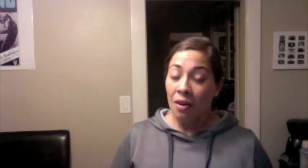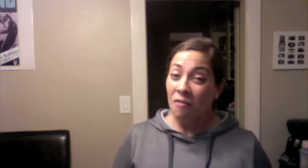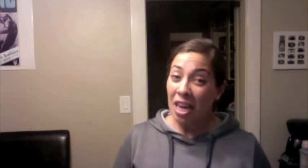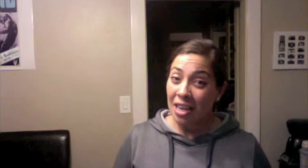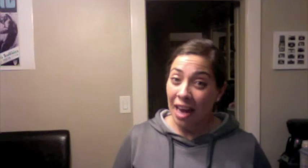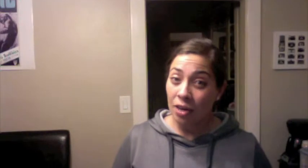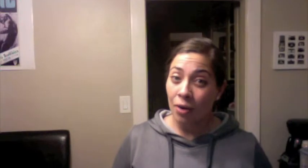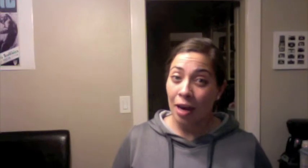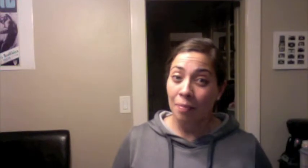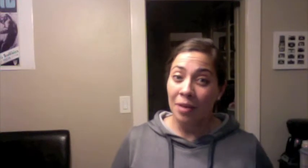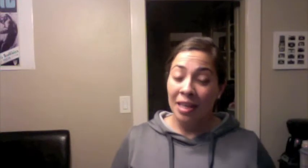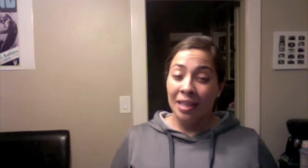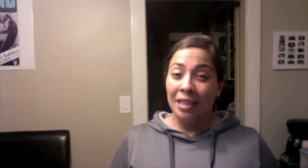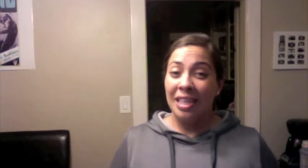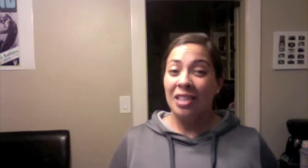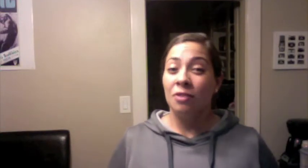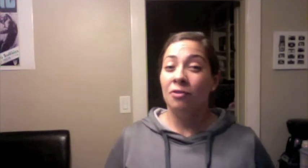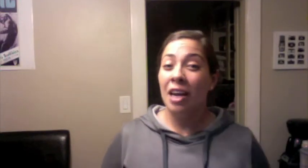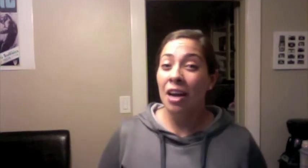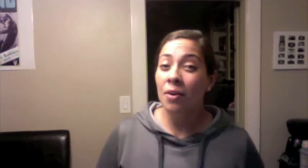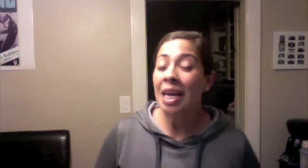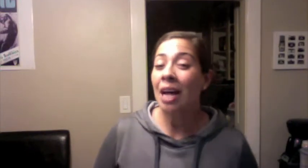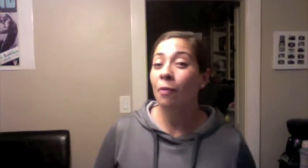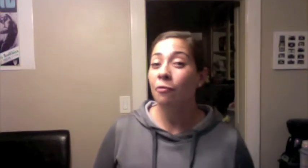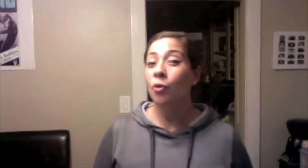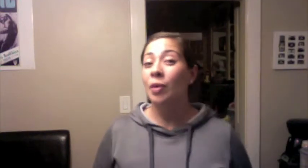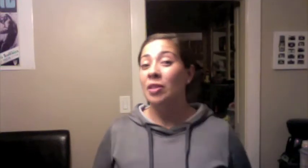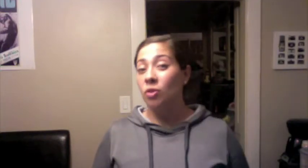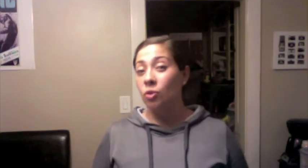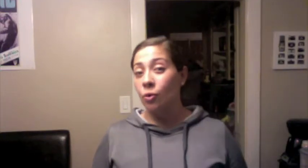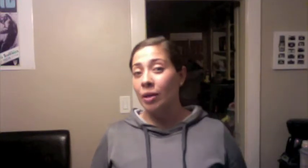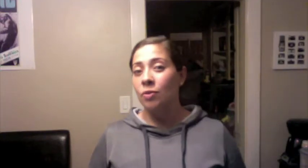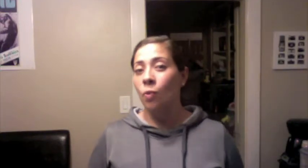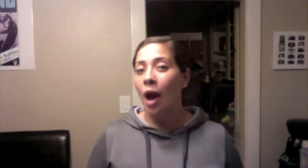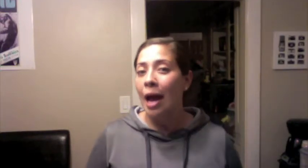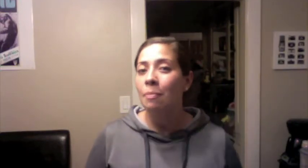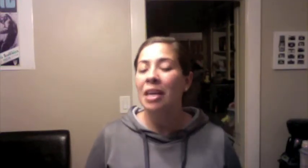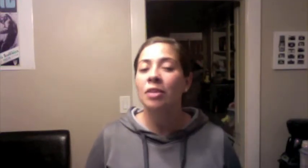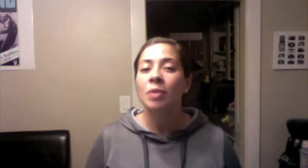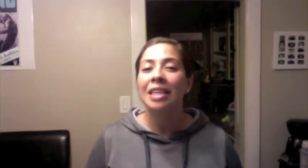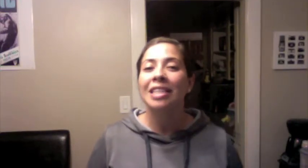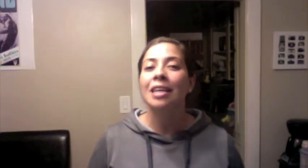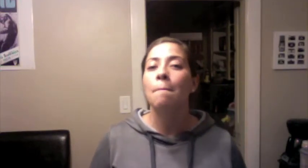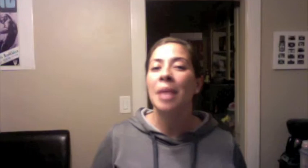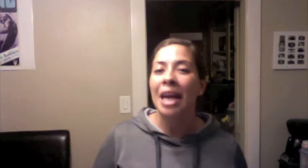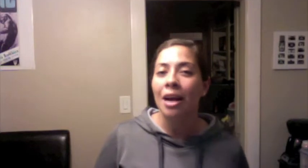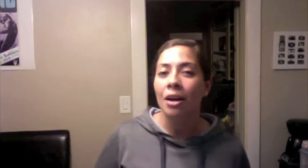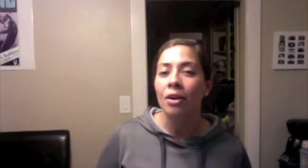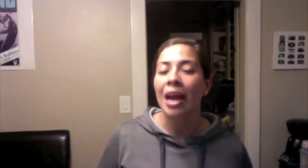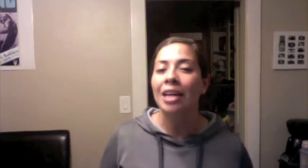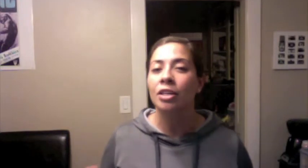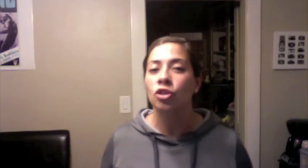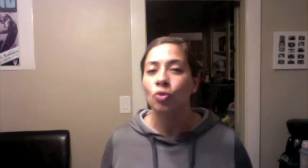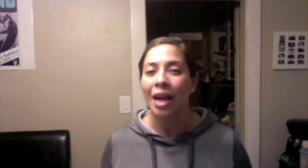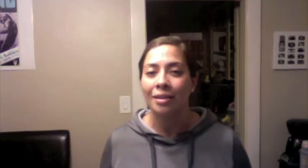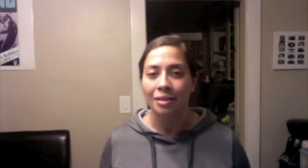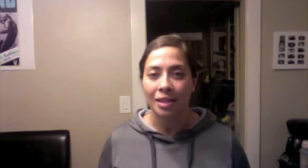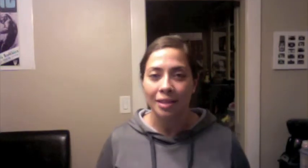Venn diagram is very helpful with stories. Why? Because we get to compare and contrast. Let's say